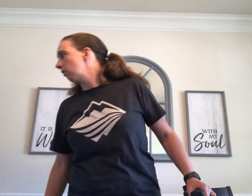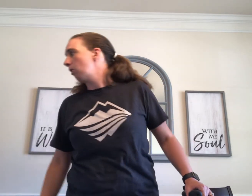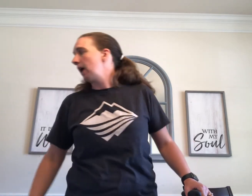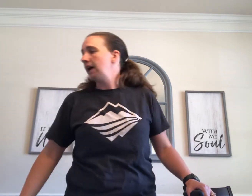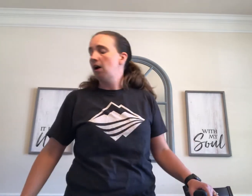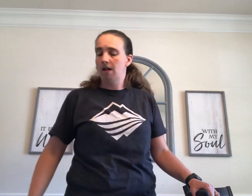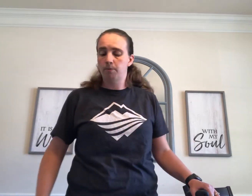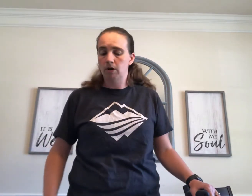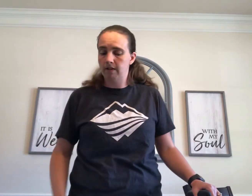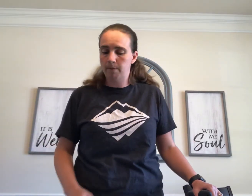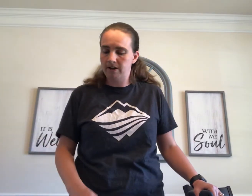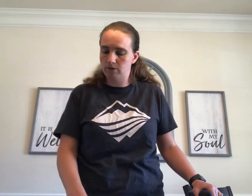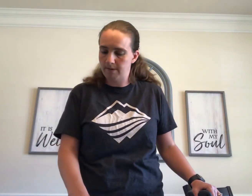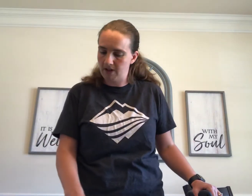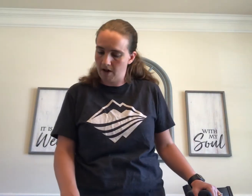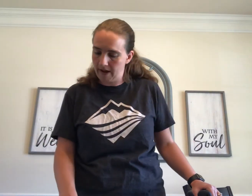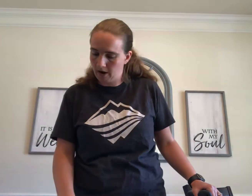Okay, I'll help you in a little bit. Do something on there.